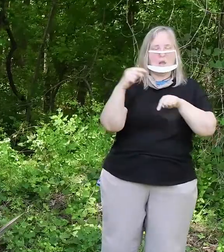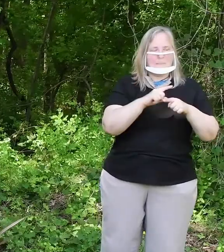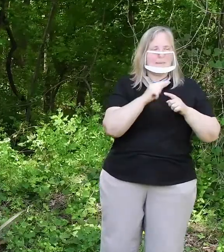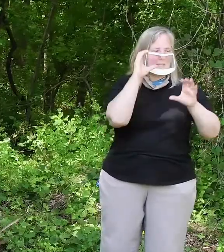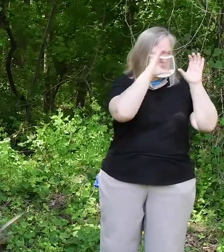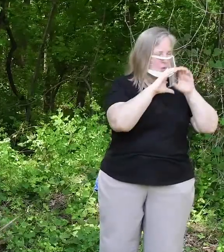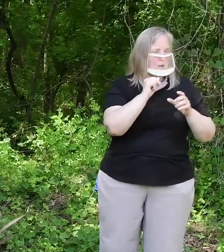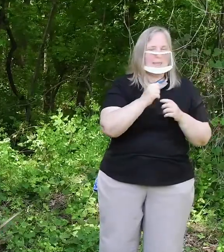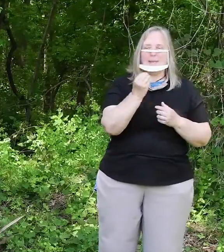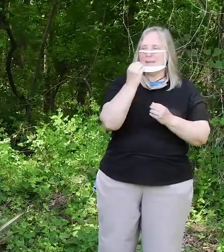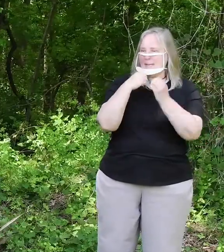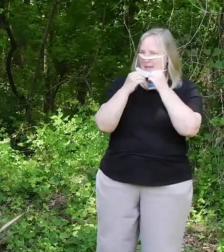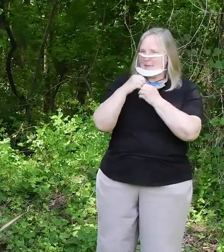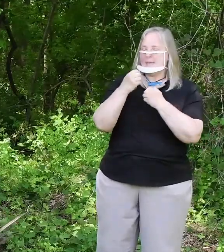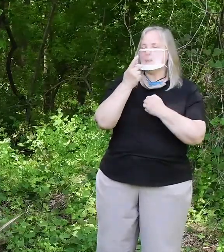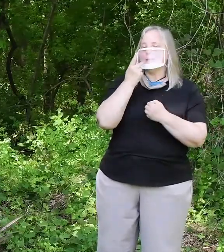area.